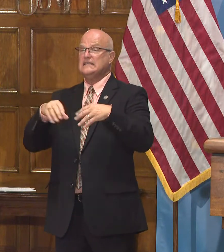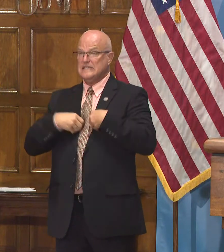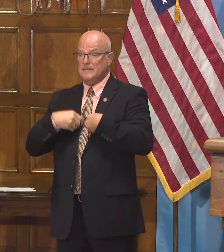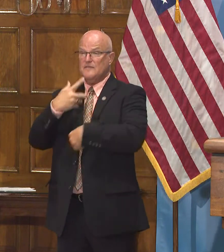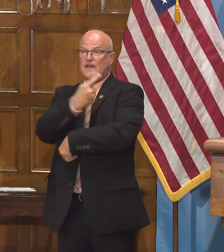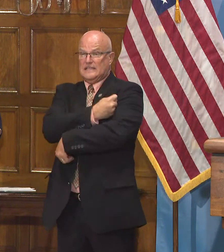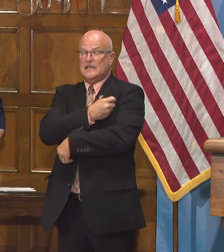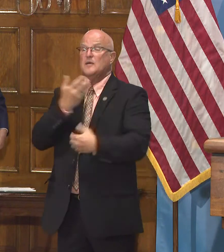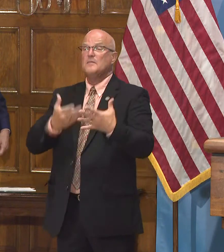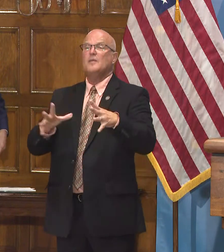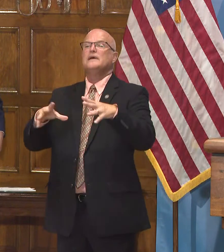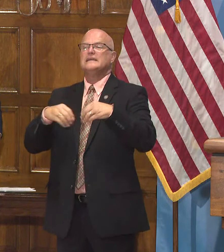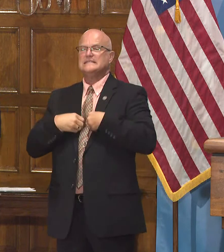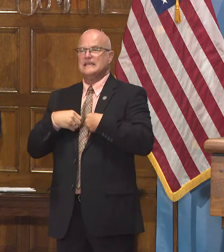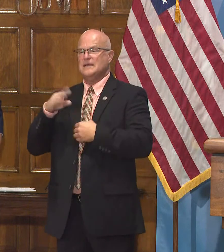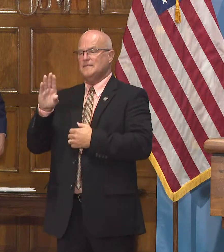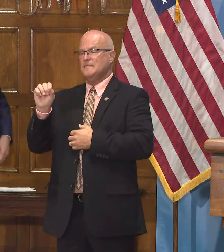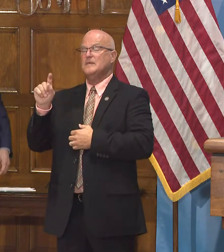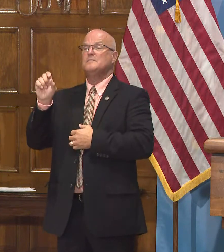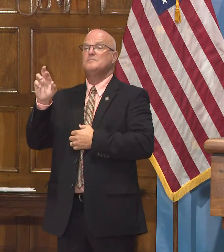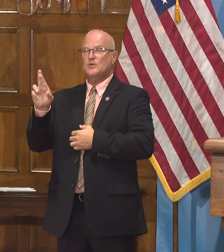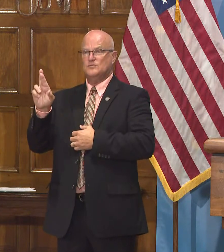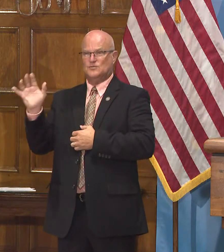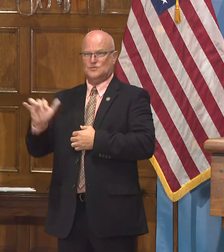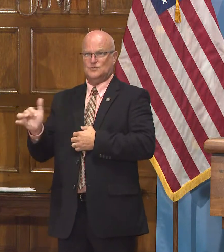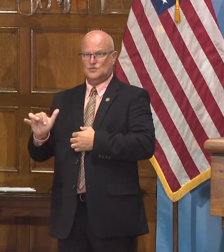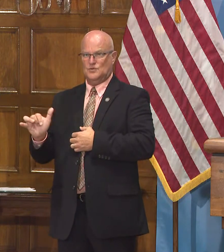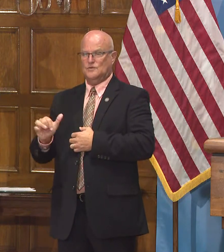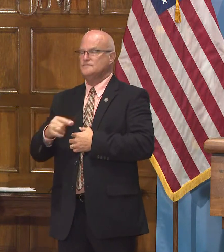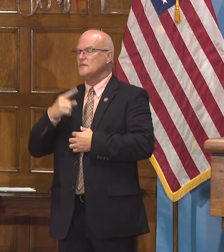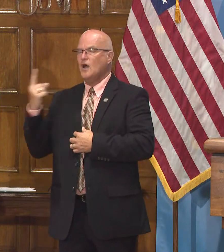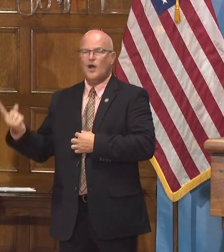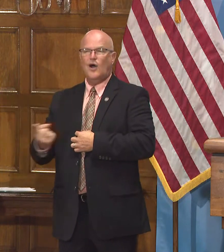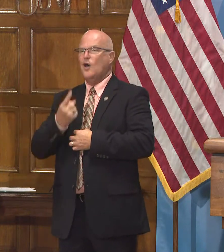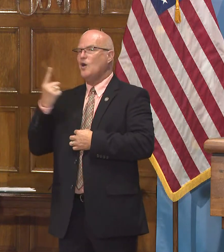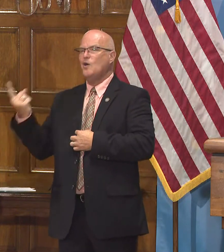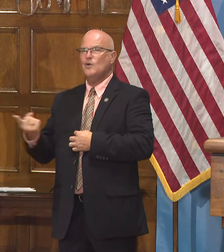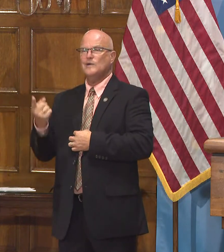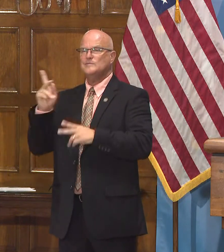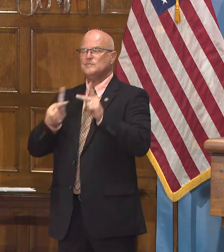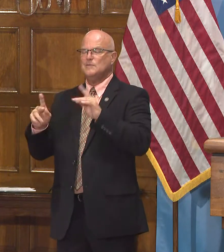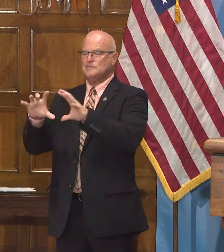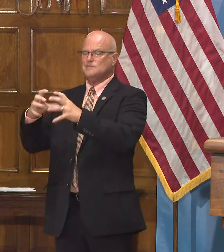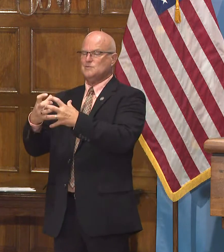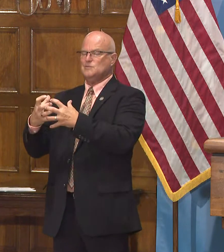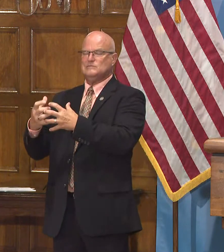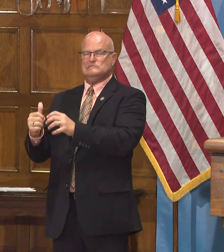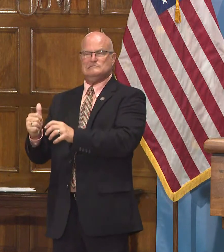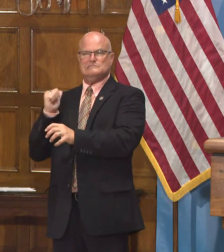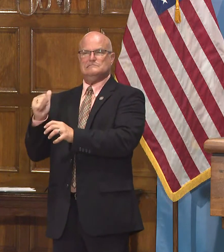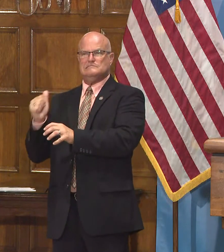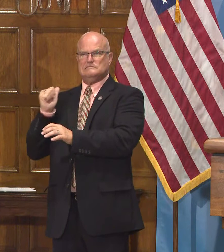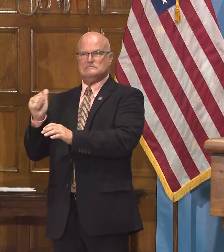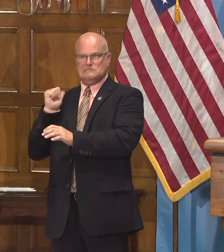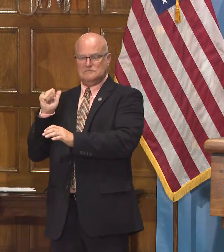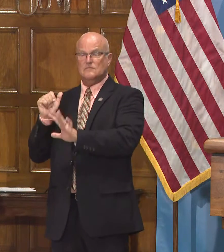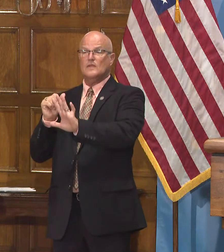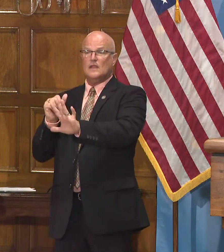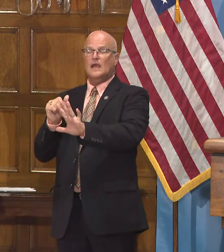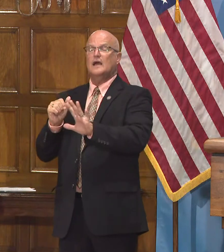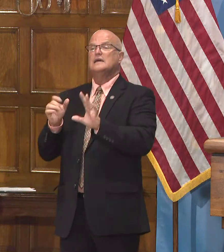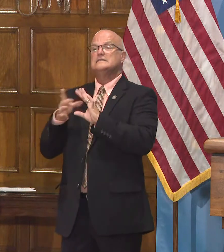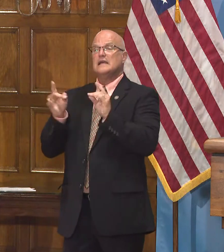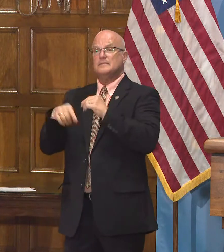vaccine will probably accept the booster dose. There will always be some reluctant groups to receive it. Now, with regard to